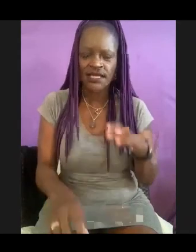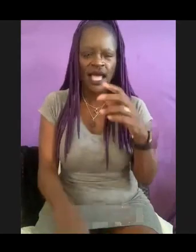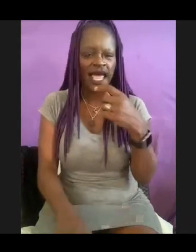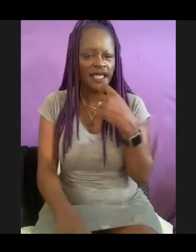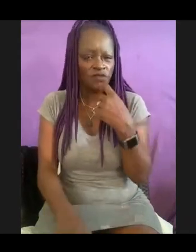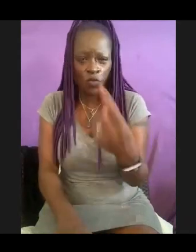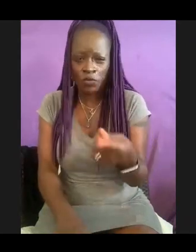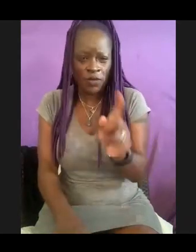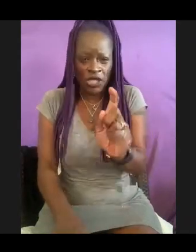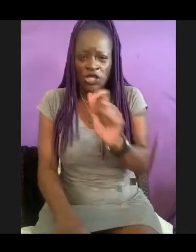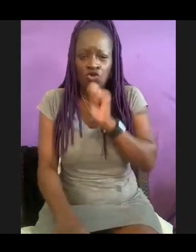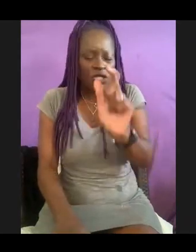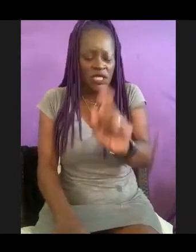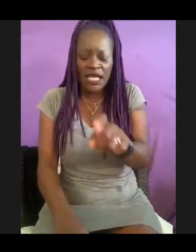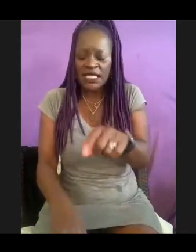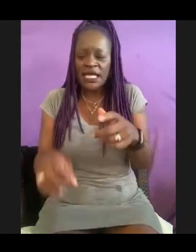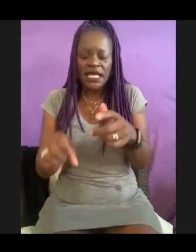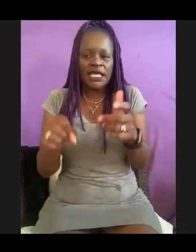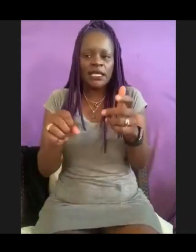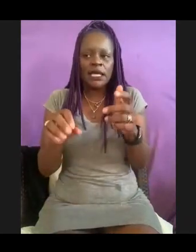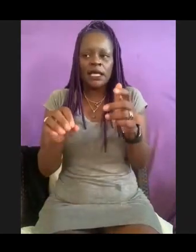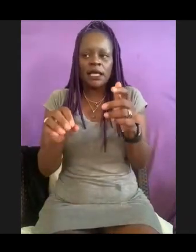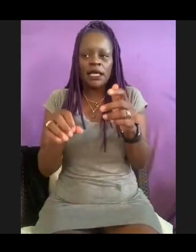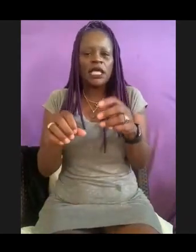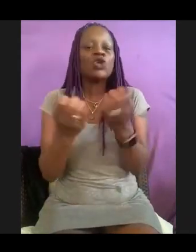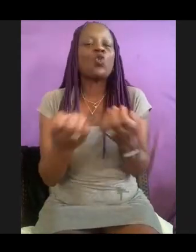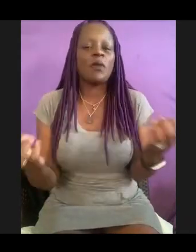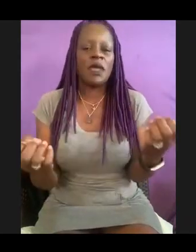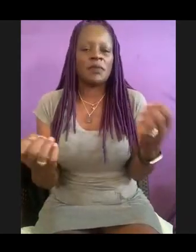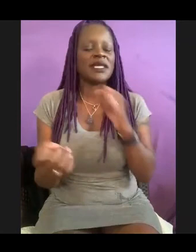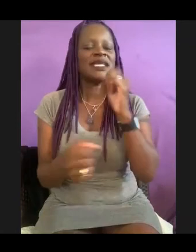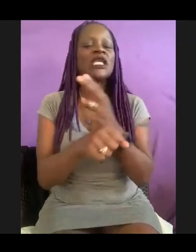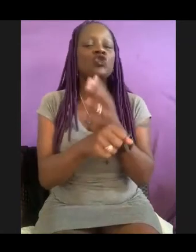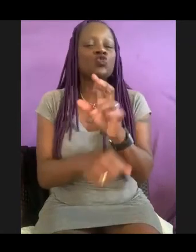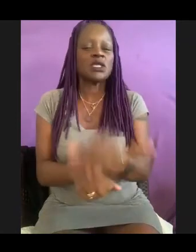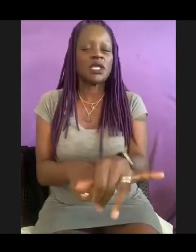mobility equipment because he did not use them when he was younger.